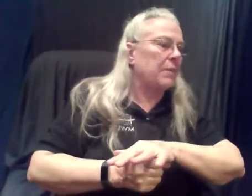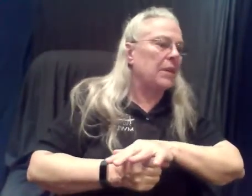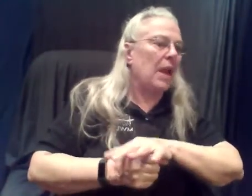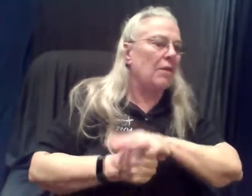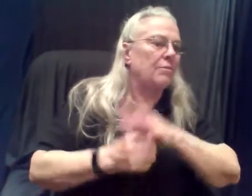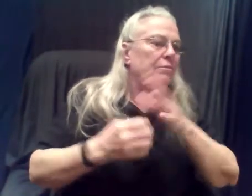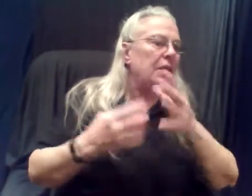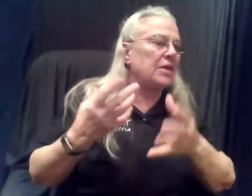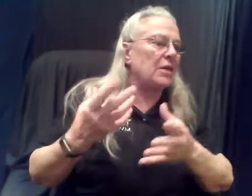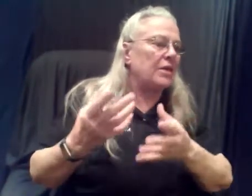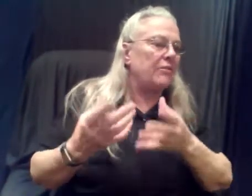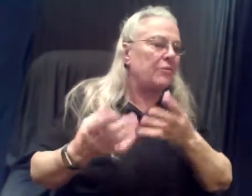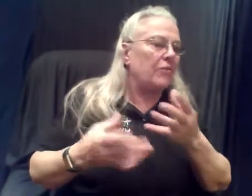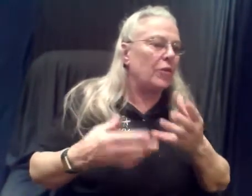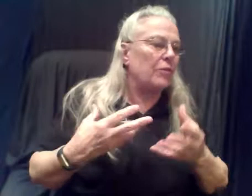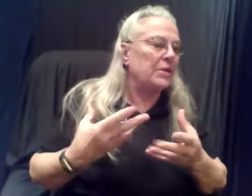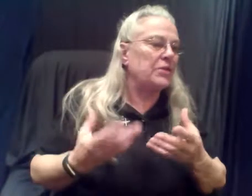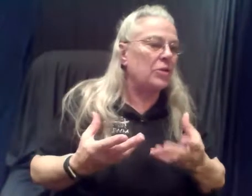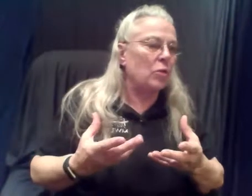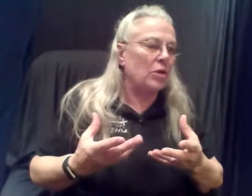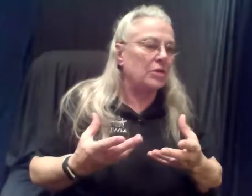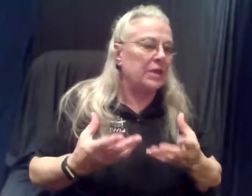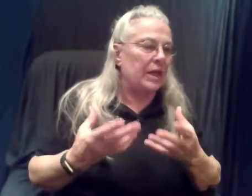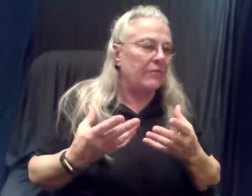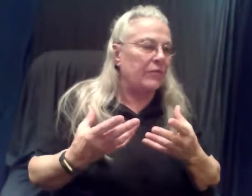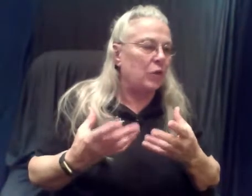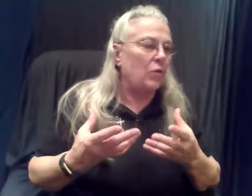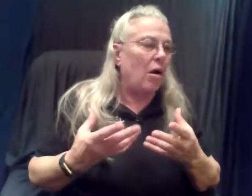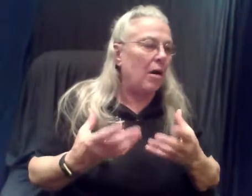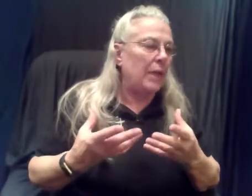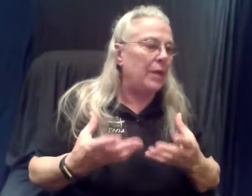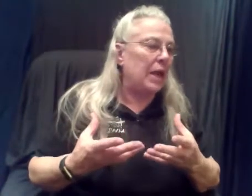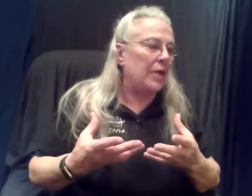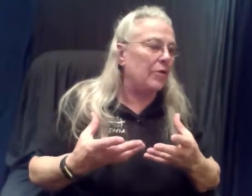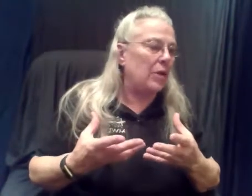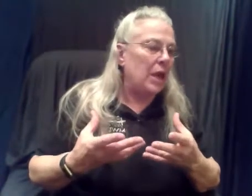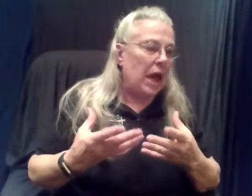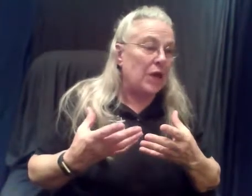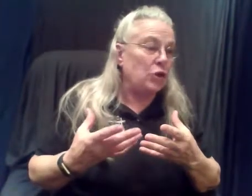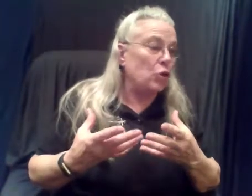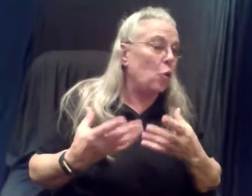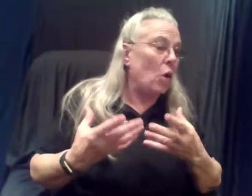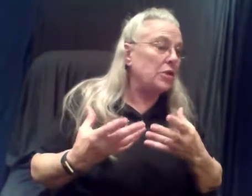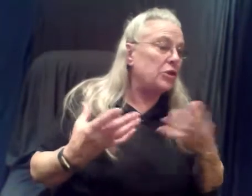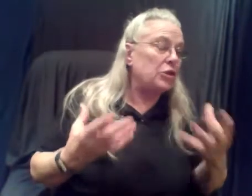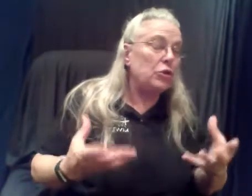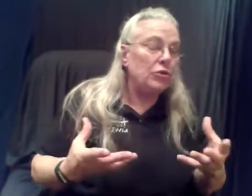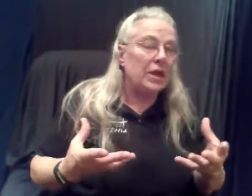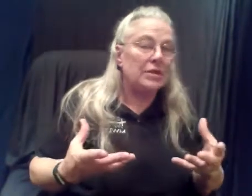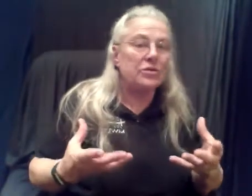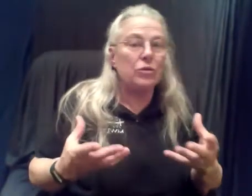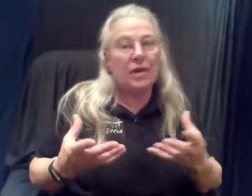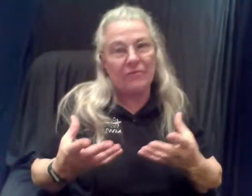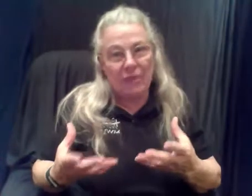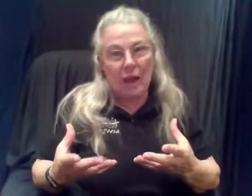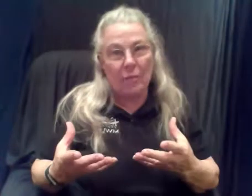Now, basically, for the rest of the words, if you are a beginner and you want to do this, you can follow me as